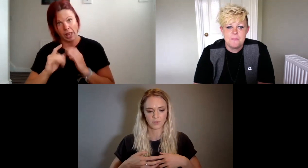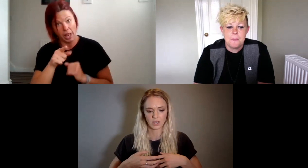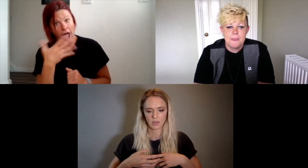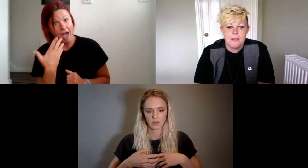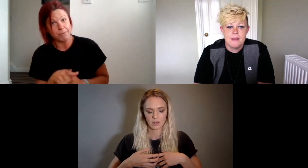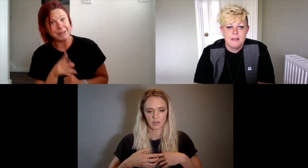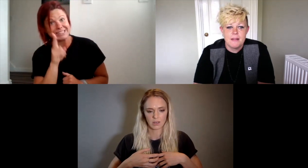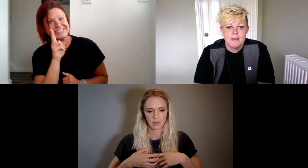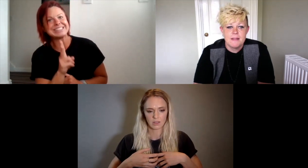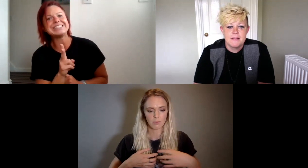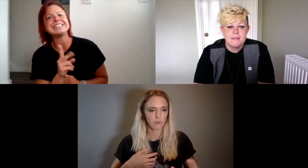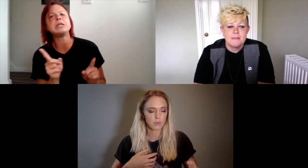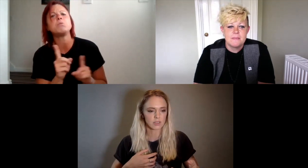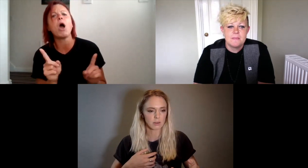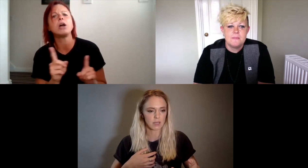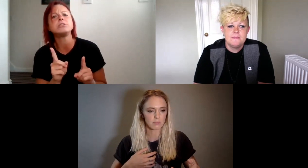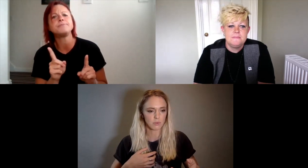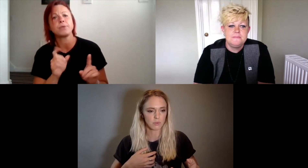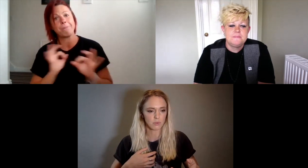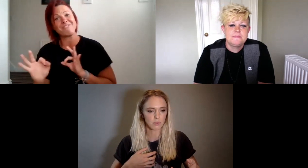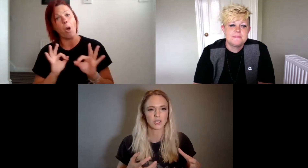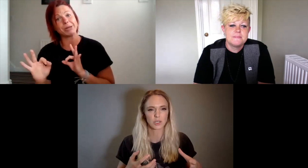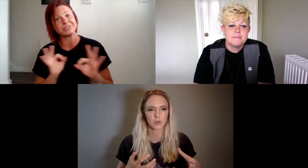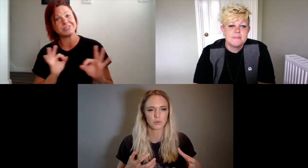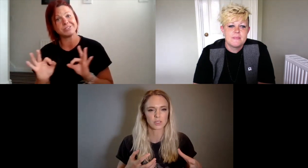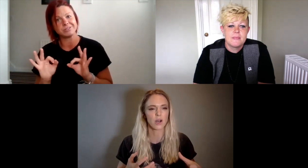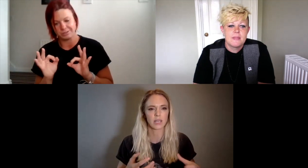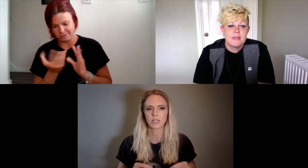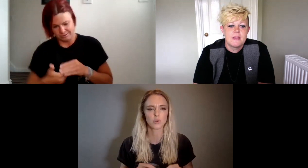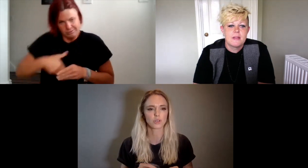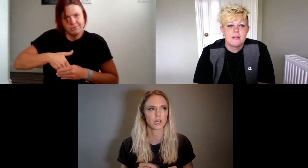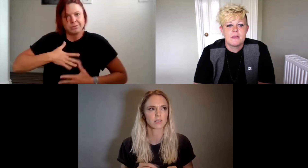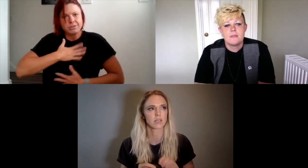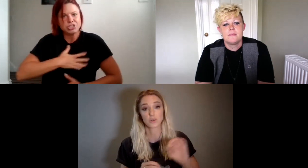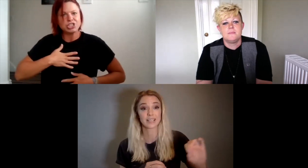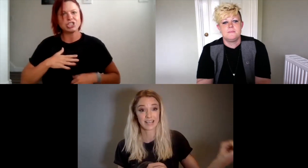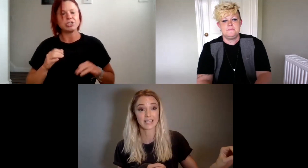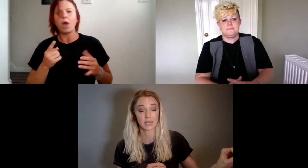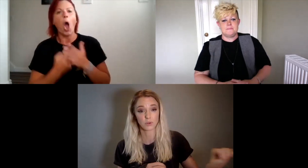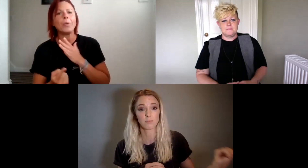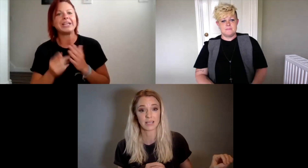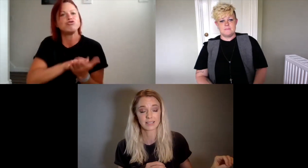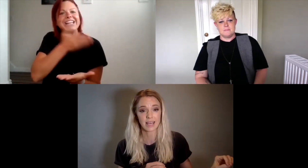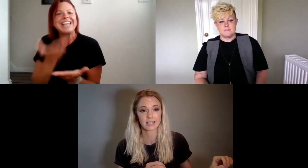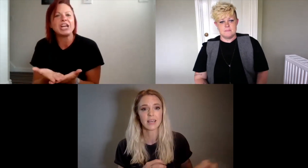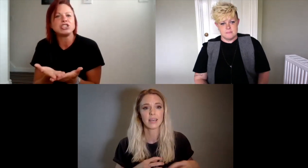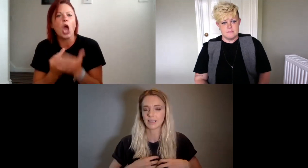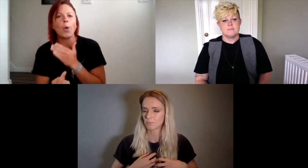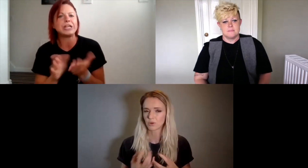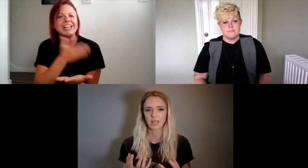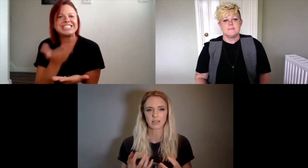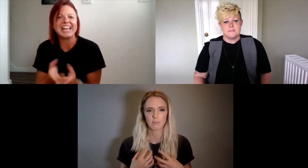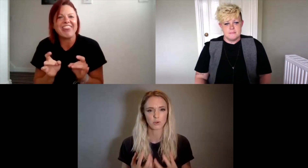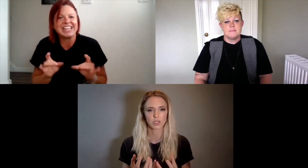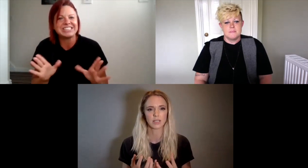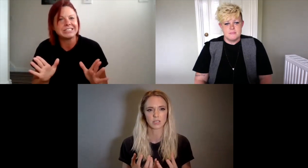the performances that people put into signing. It's not just translating what's being said, it's